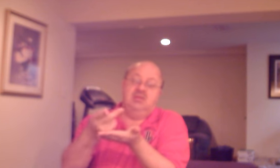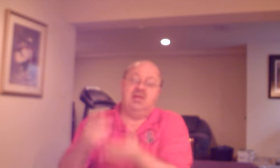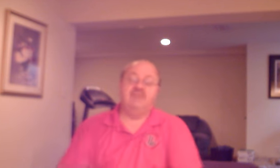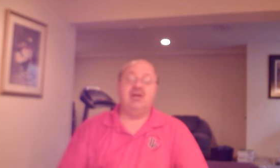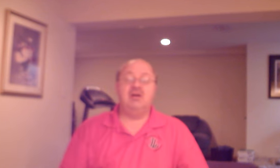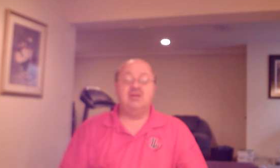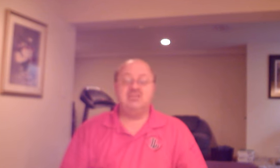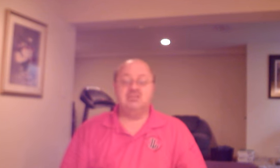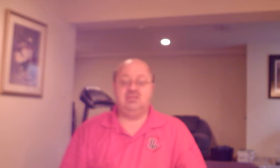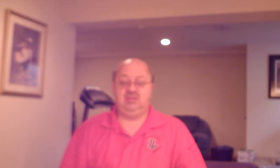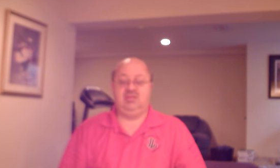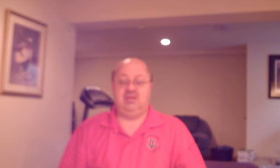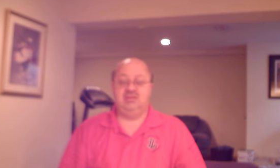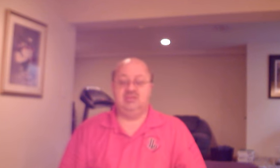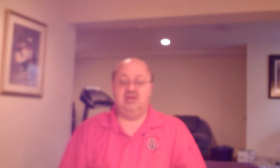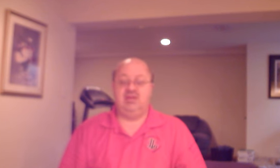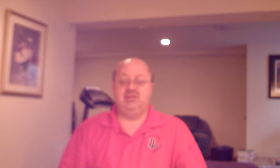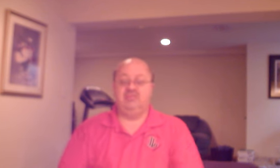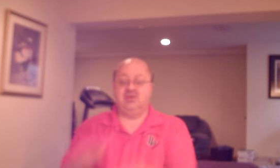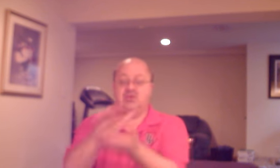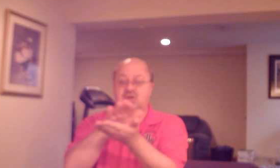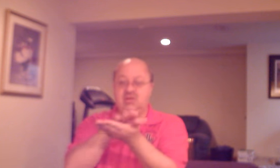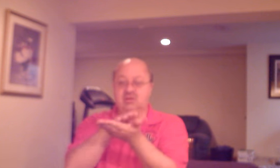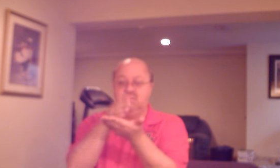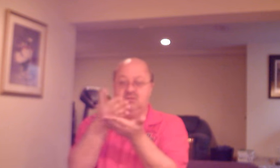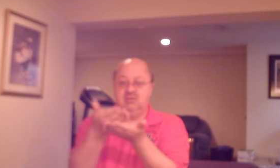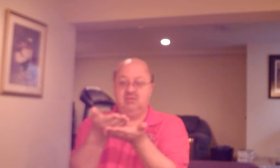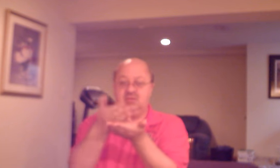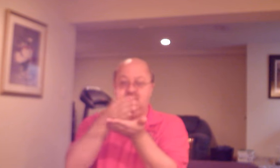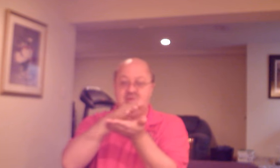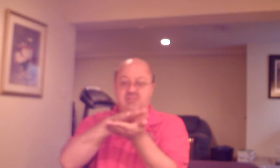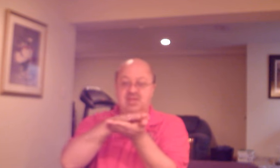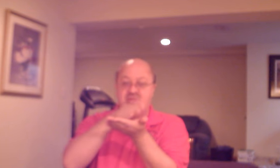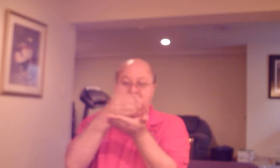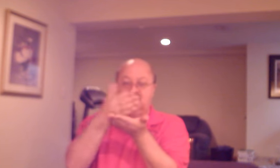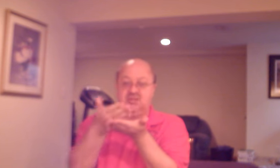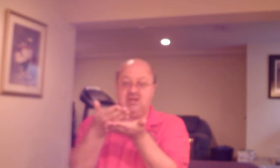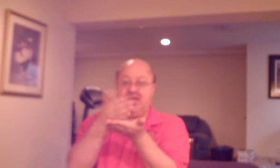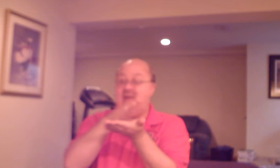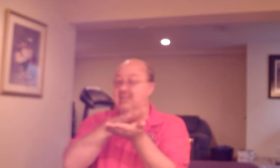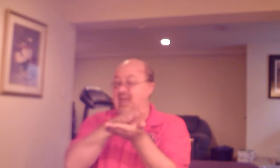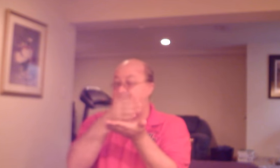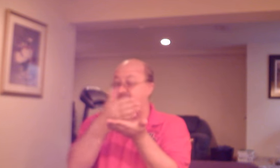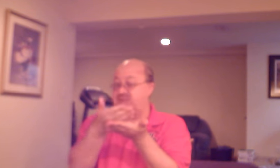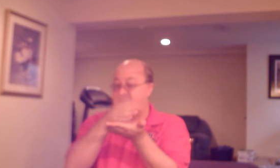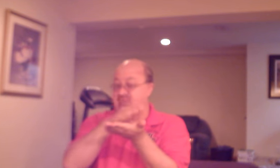Now if I also took that sign for cook, and I added the agent to it,